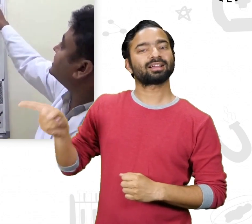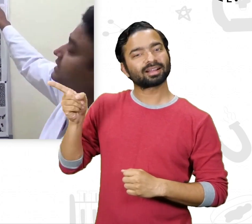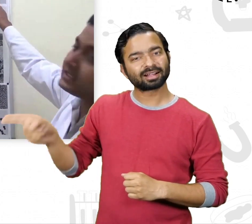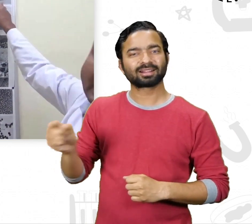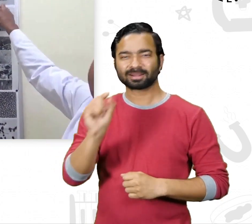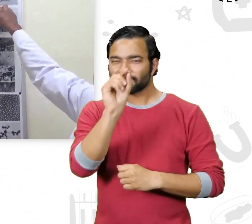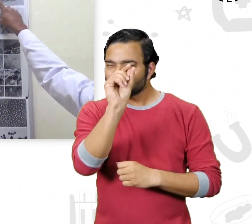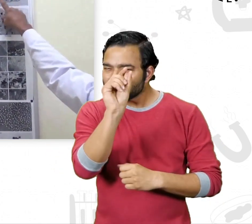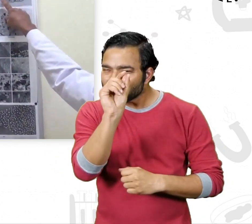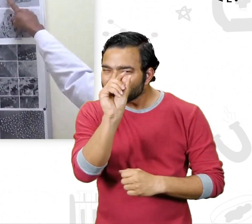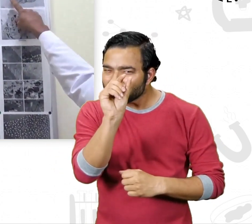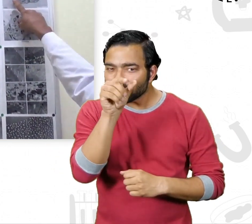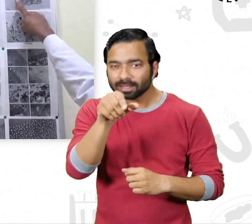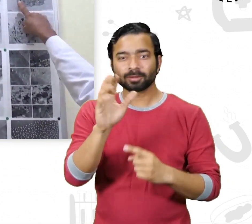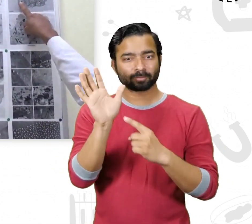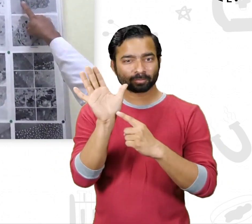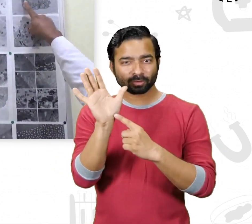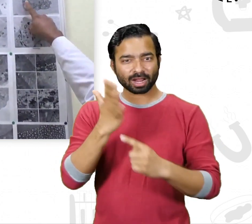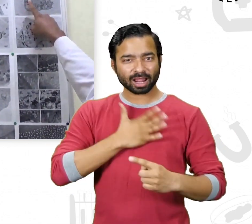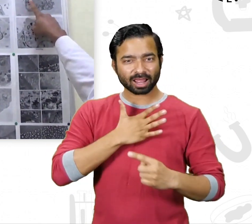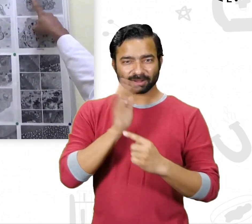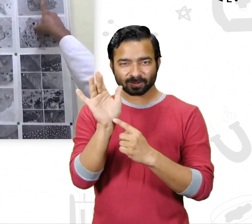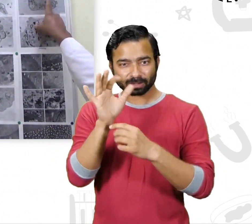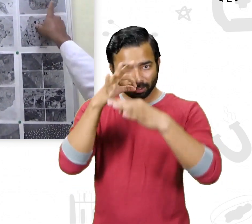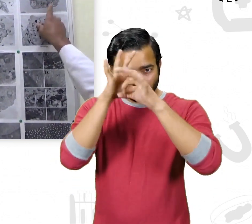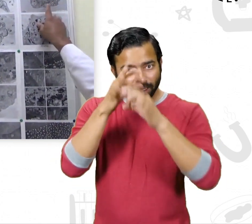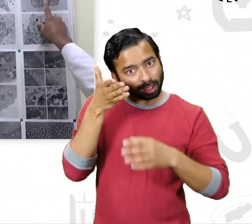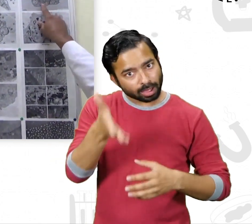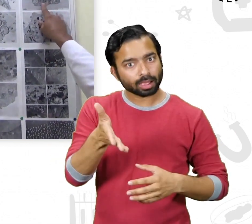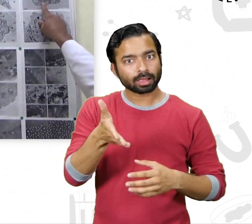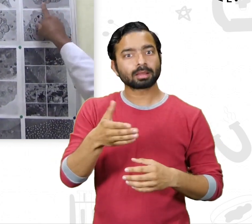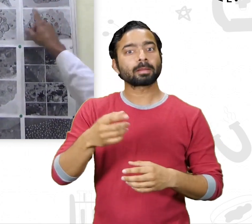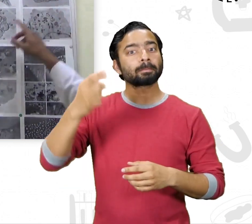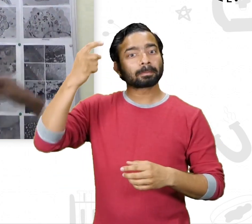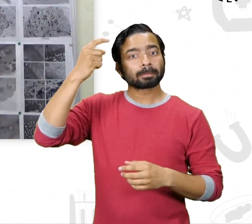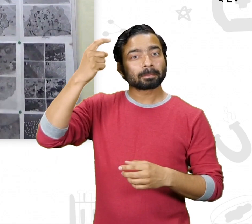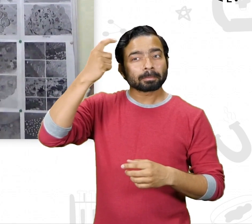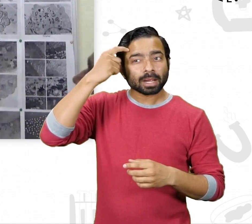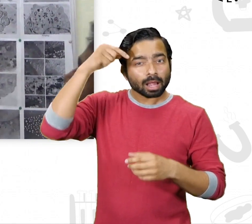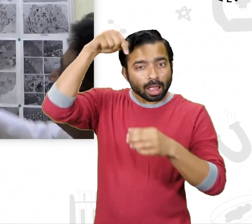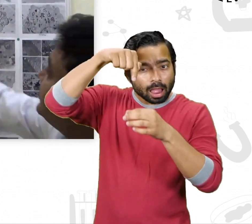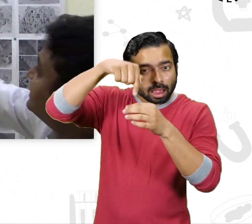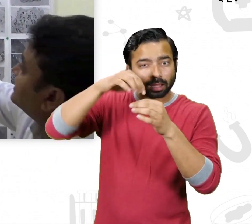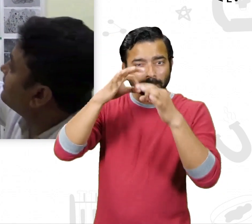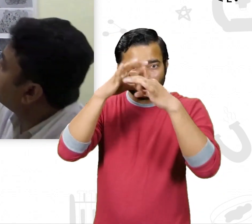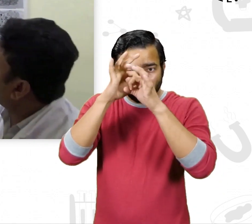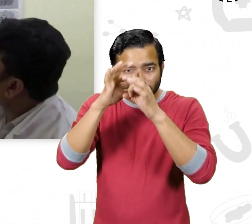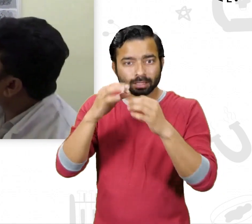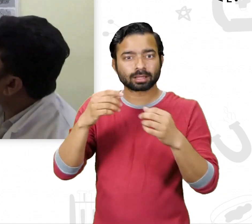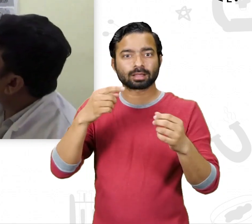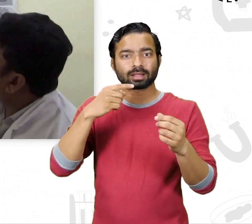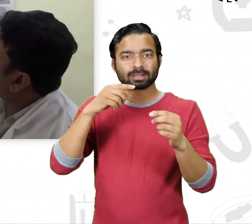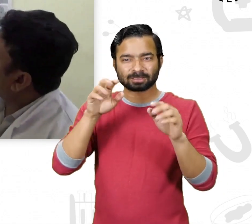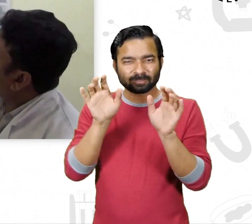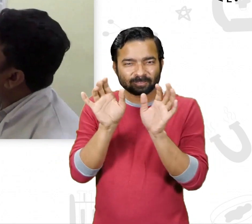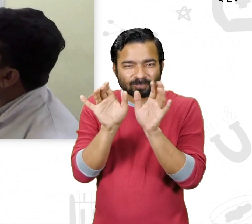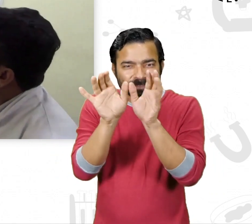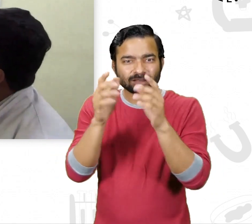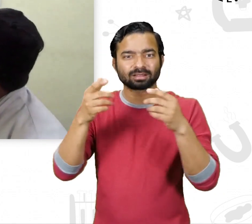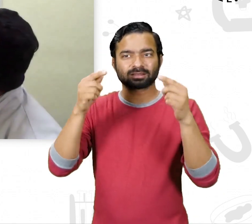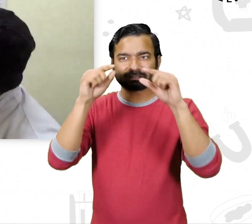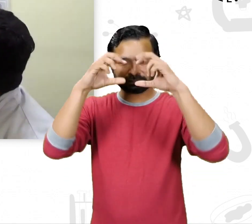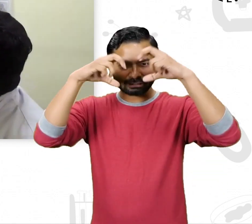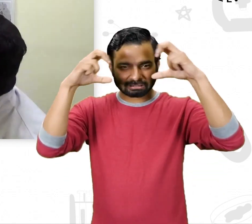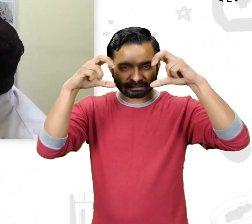can see the ultrastructure, the internal structure of the cell lines. This is the Leishmania samples. This is